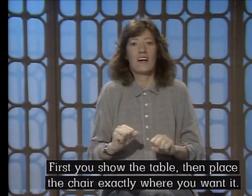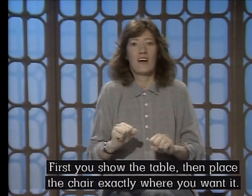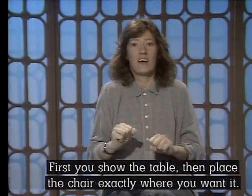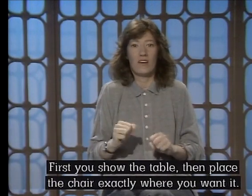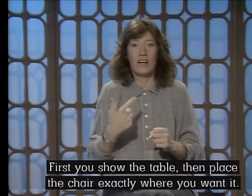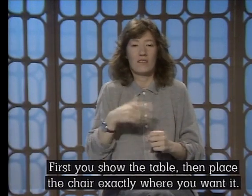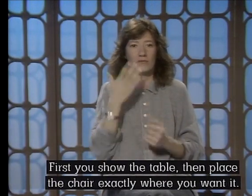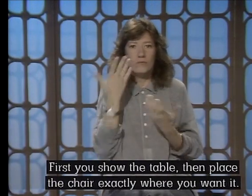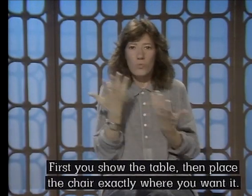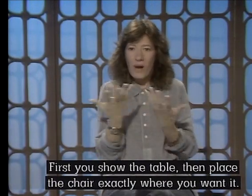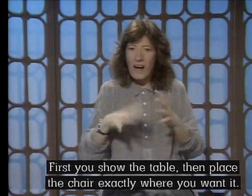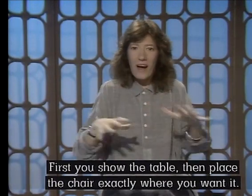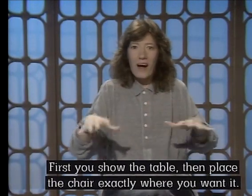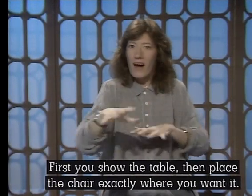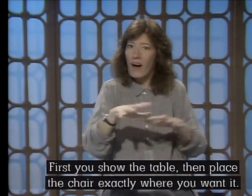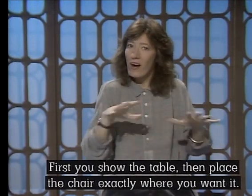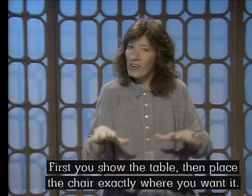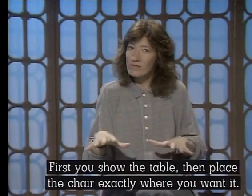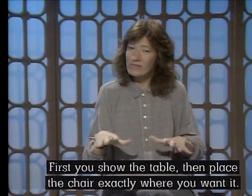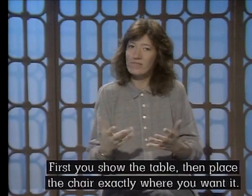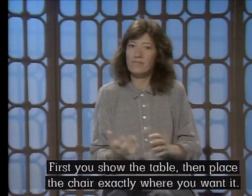chair exactly where you want it.